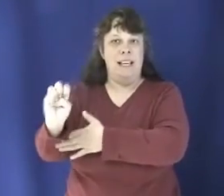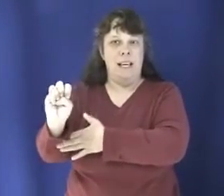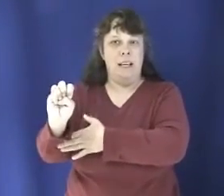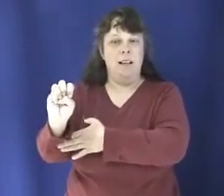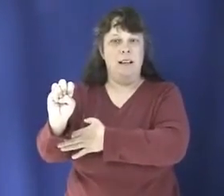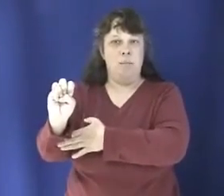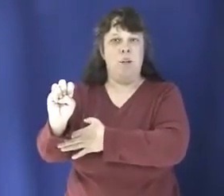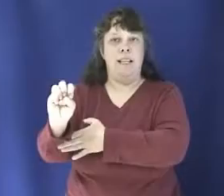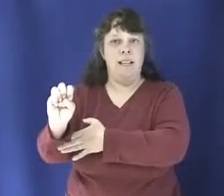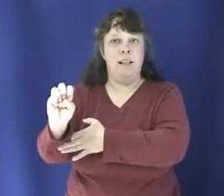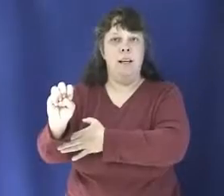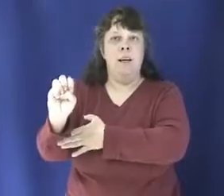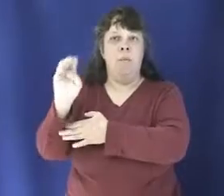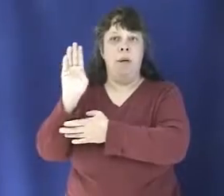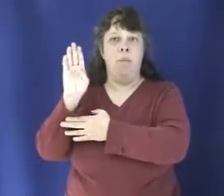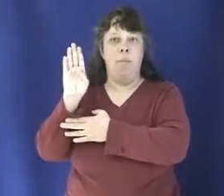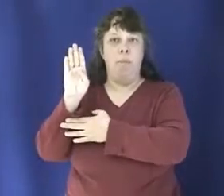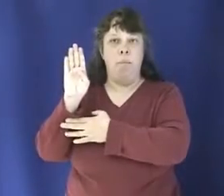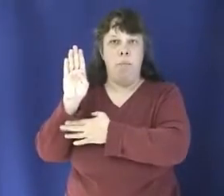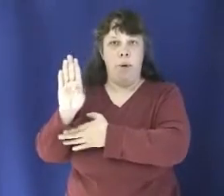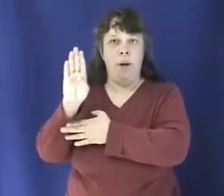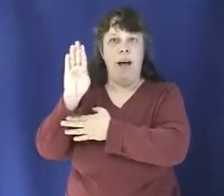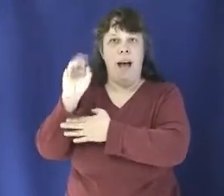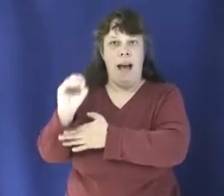B-O-U-N-C-E is pretty easy, but